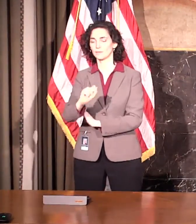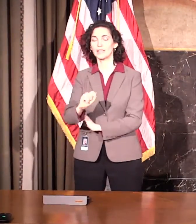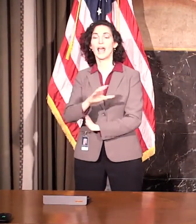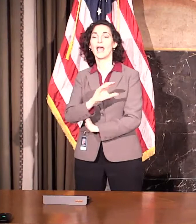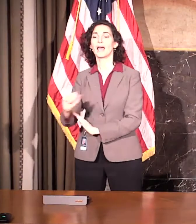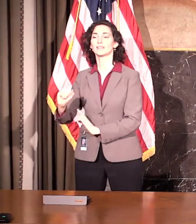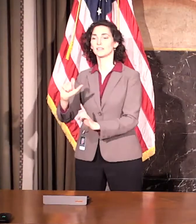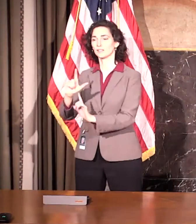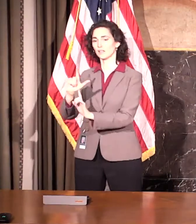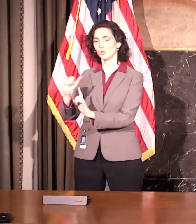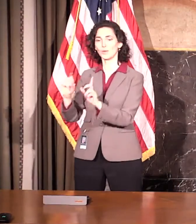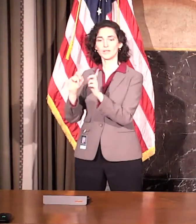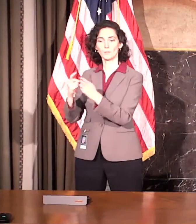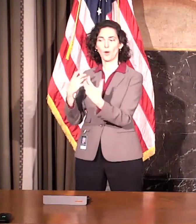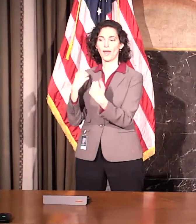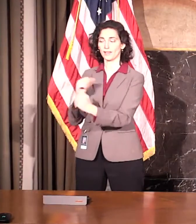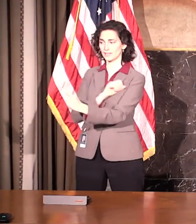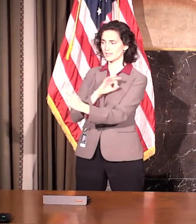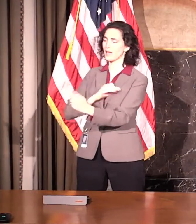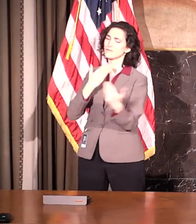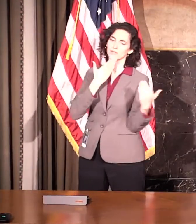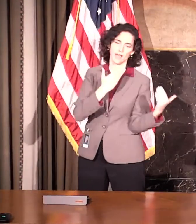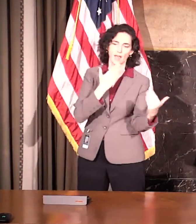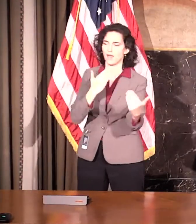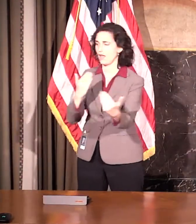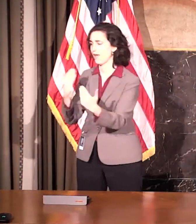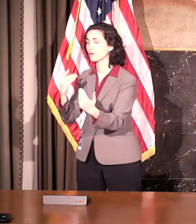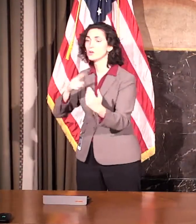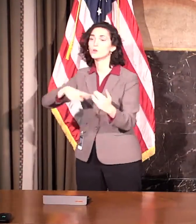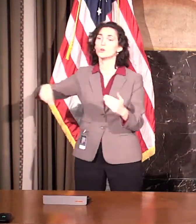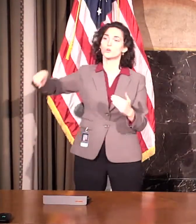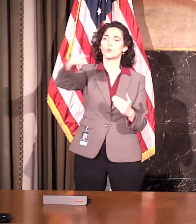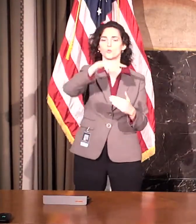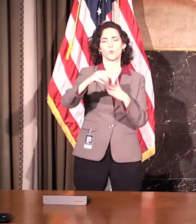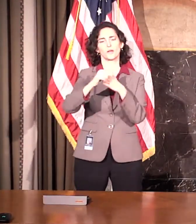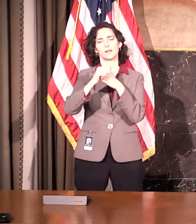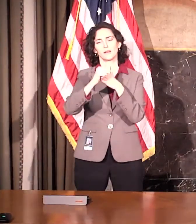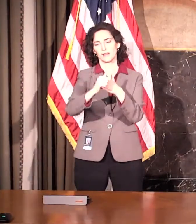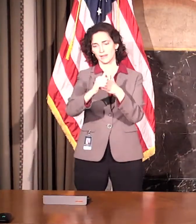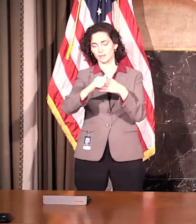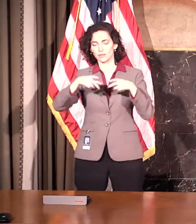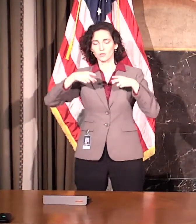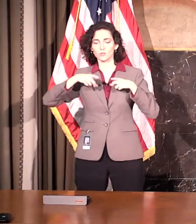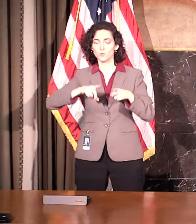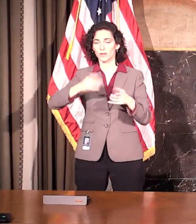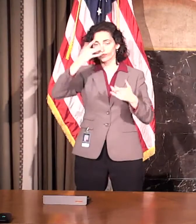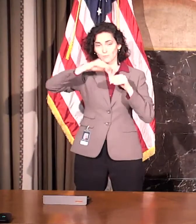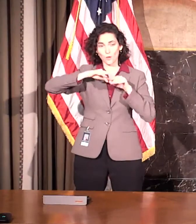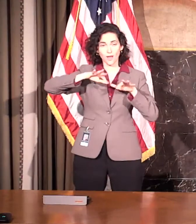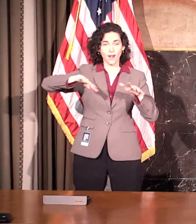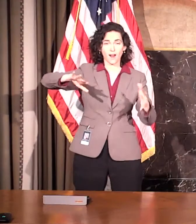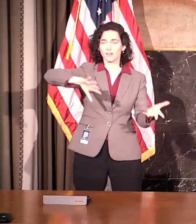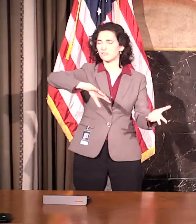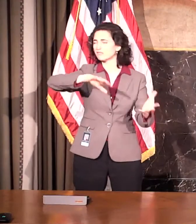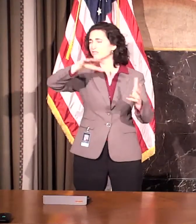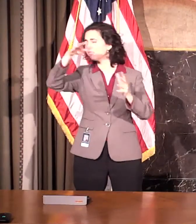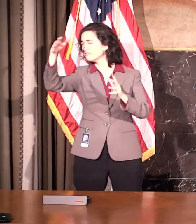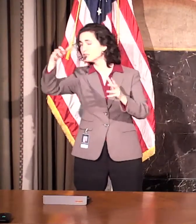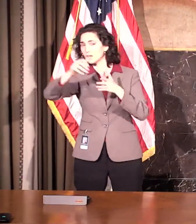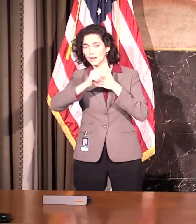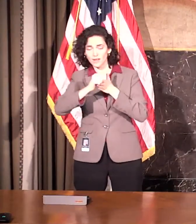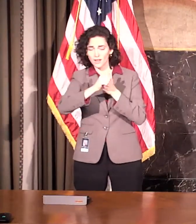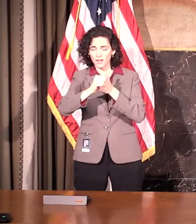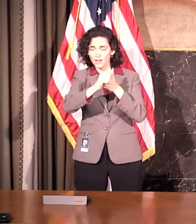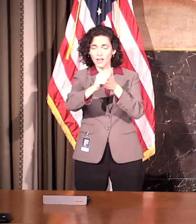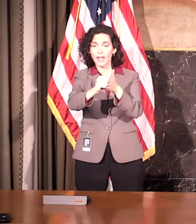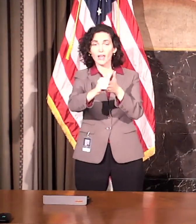of the Louisiana Department of Health for your leadership throughout this pandemic in helping Louisiana and